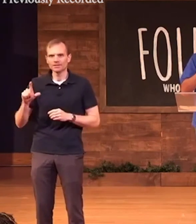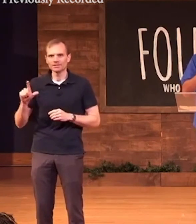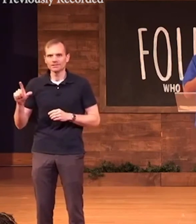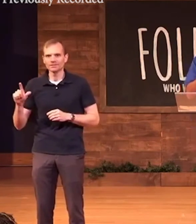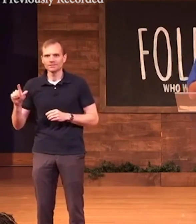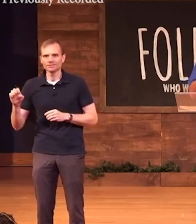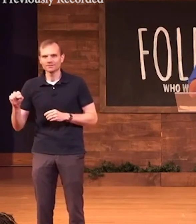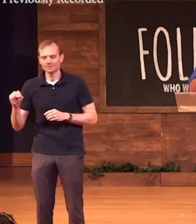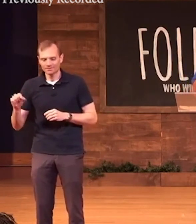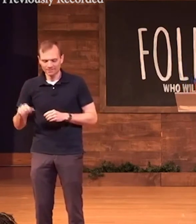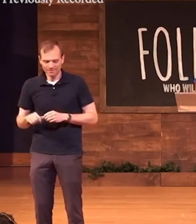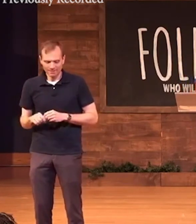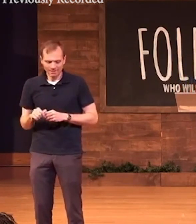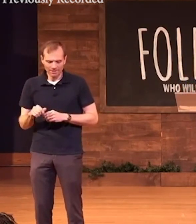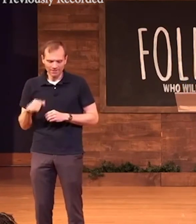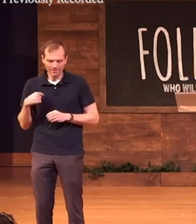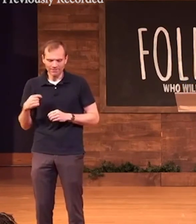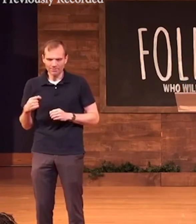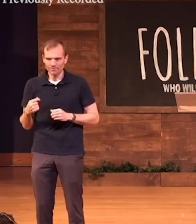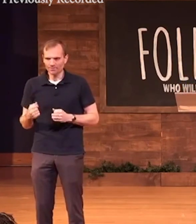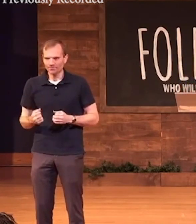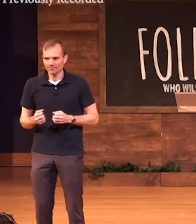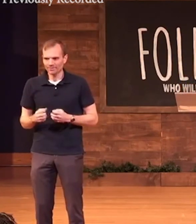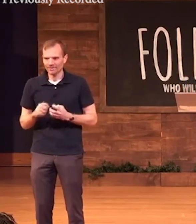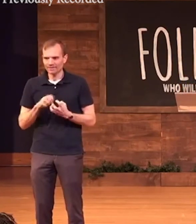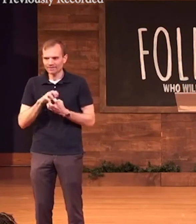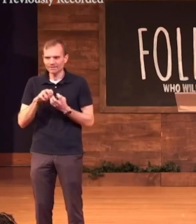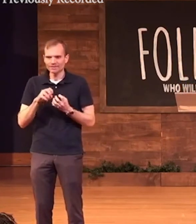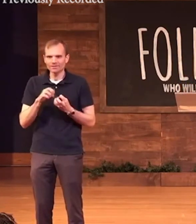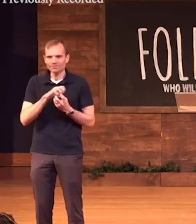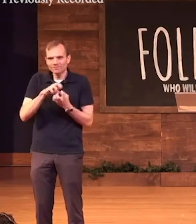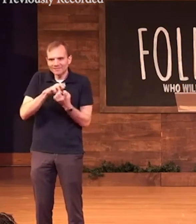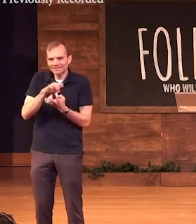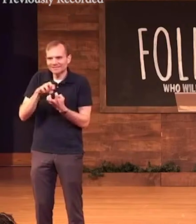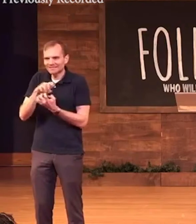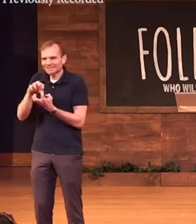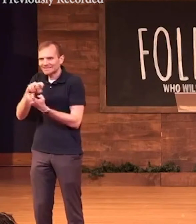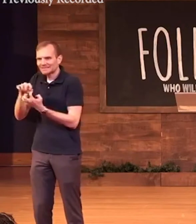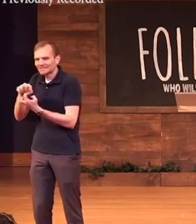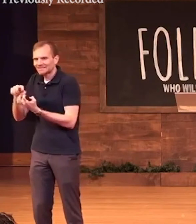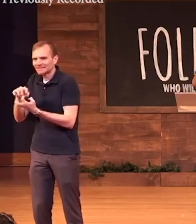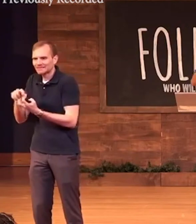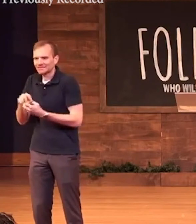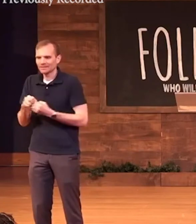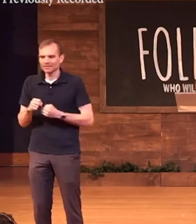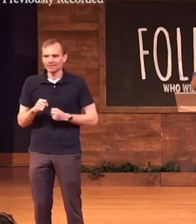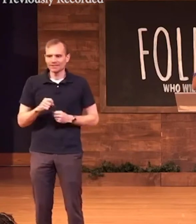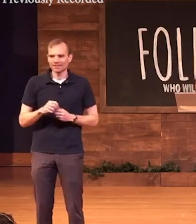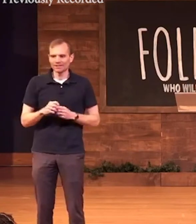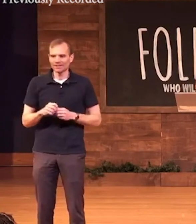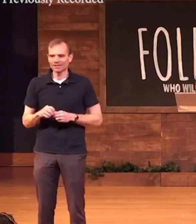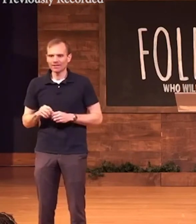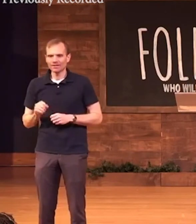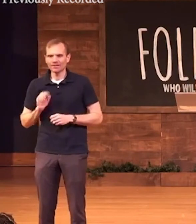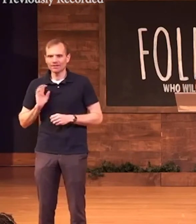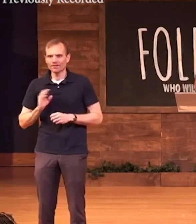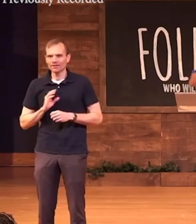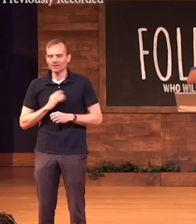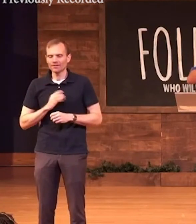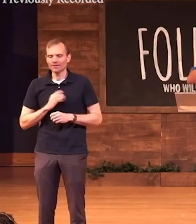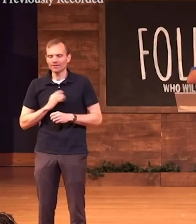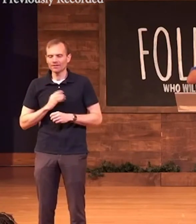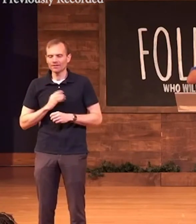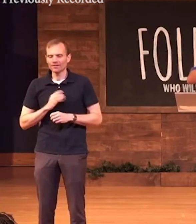Now, that may seem completely irrelevant, but I feel that it is an interesting image to look at. Everything in our body is not